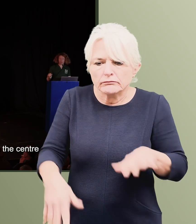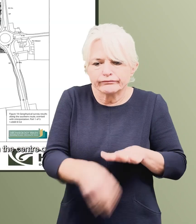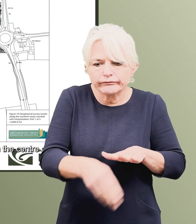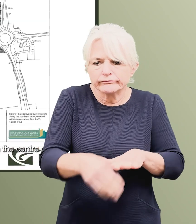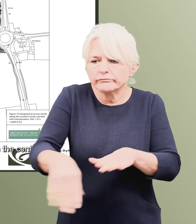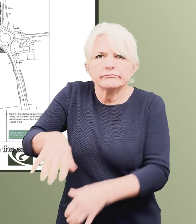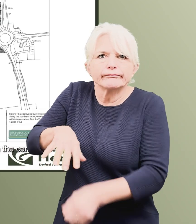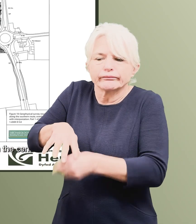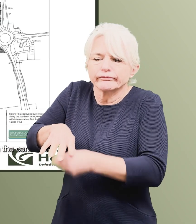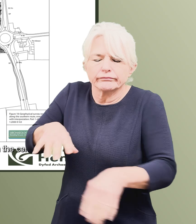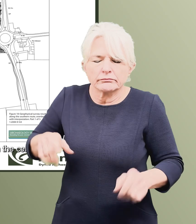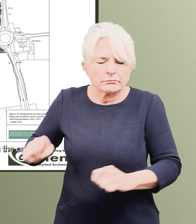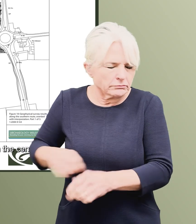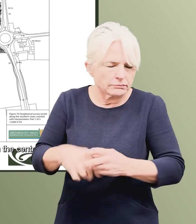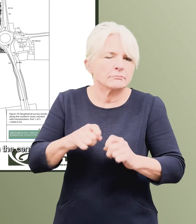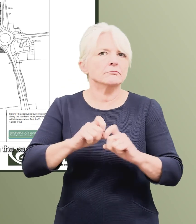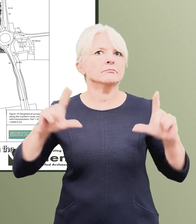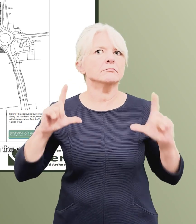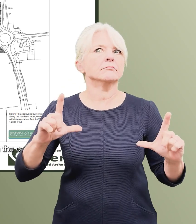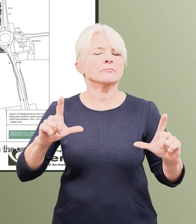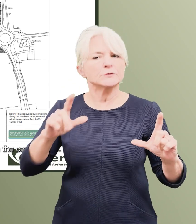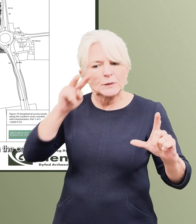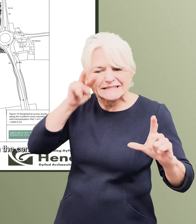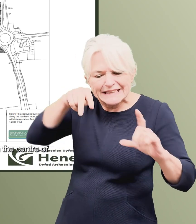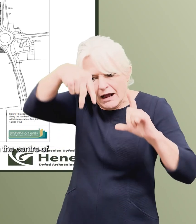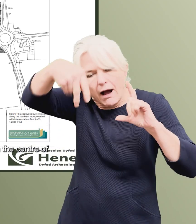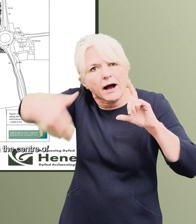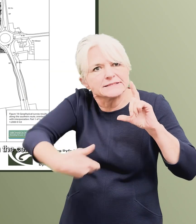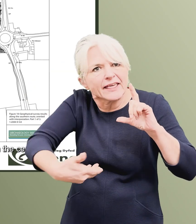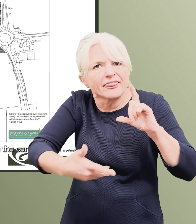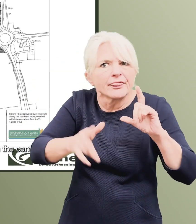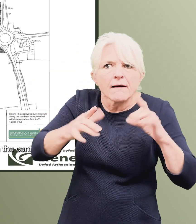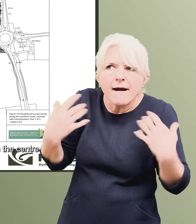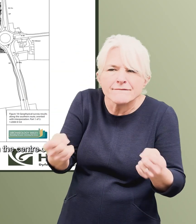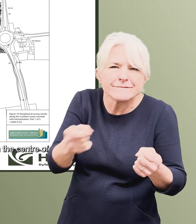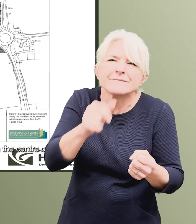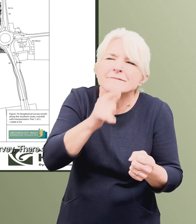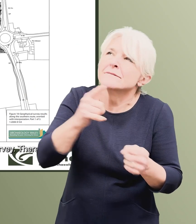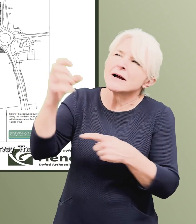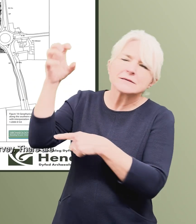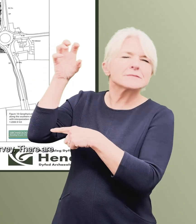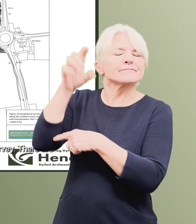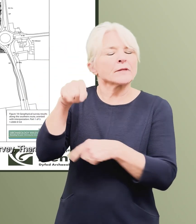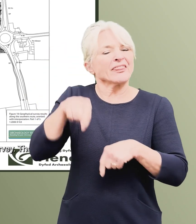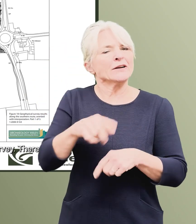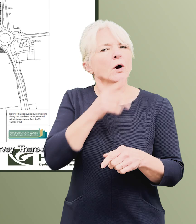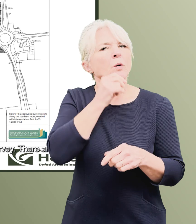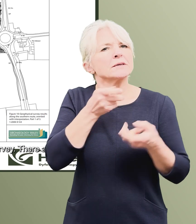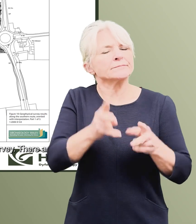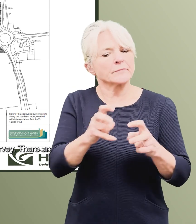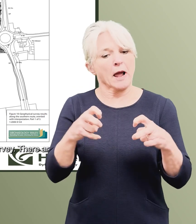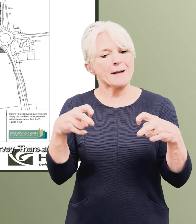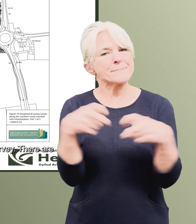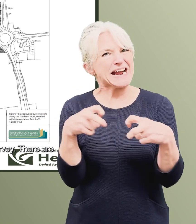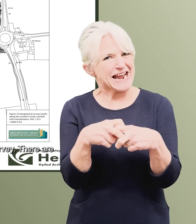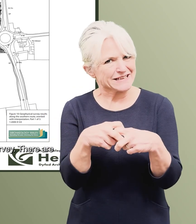or 2 nanoteslas. So if you have a ditch running through the center of your scheme, that silts up over time, and therefore you can see